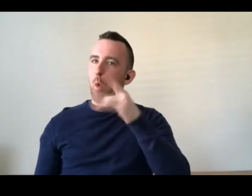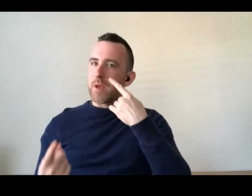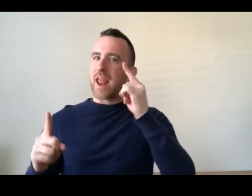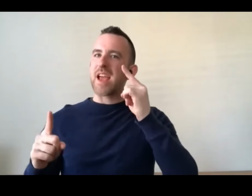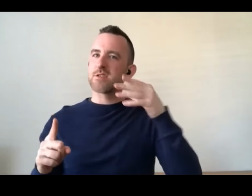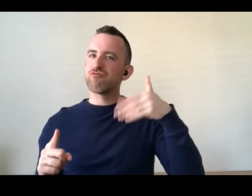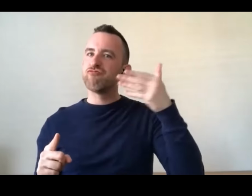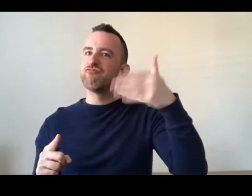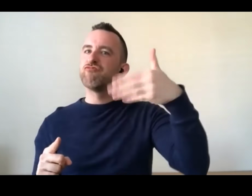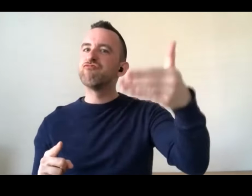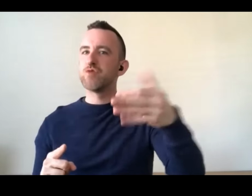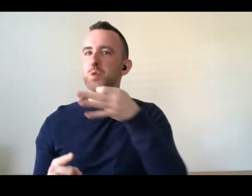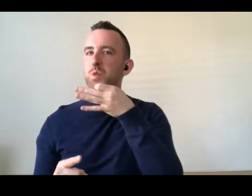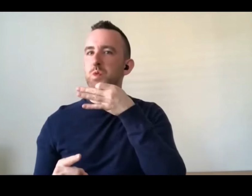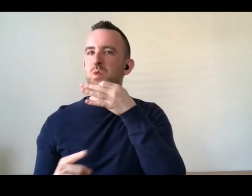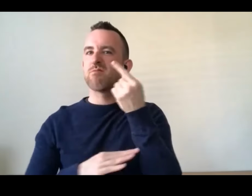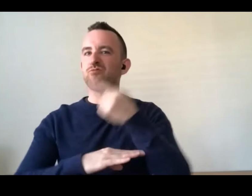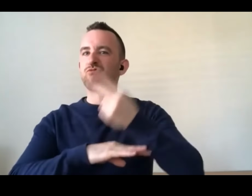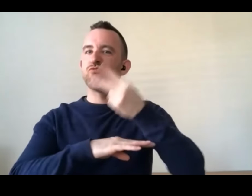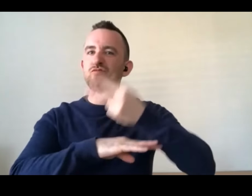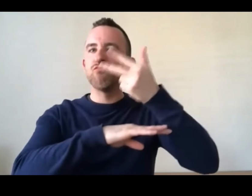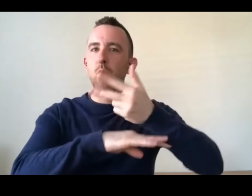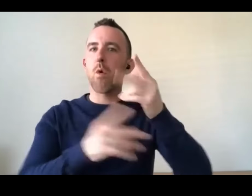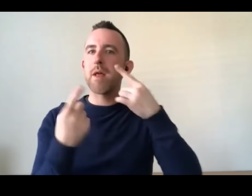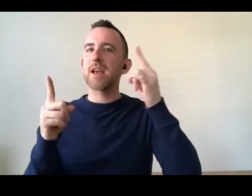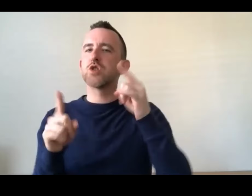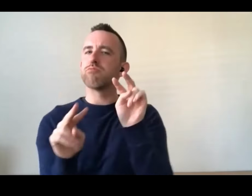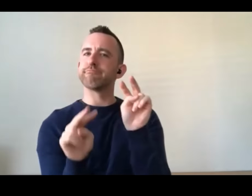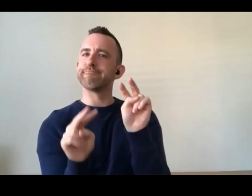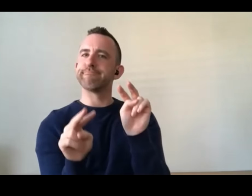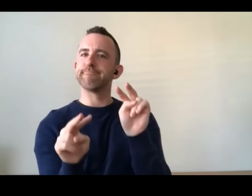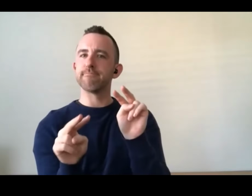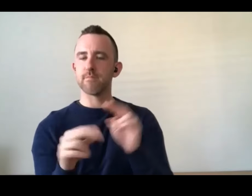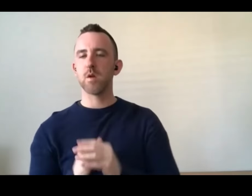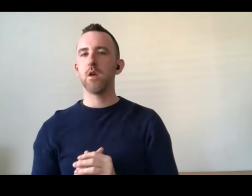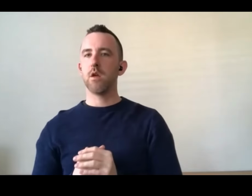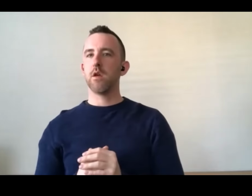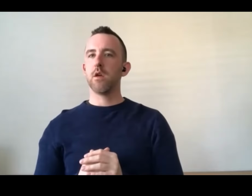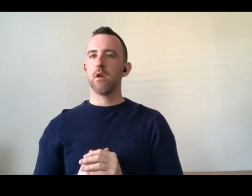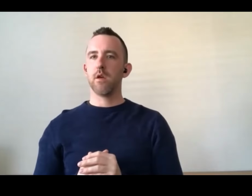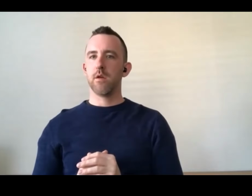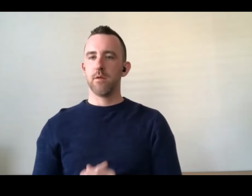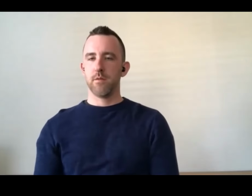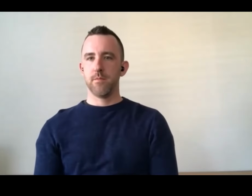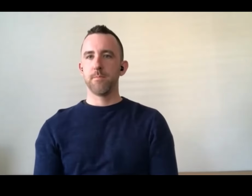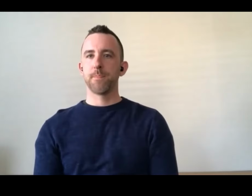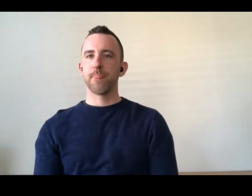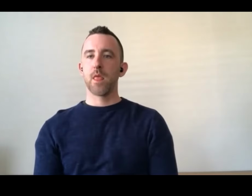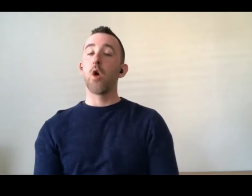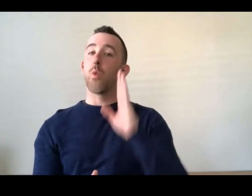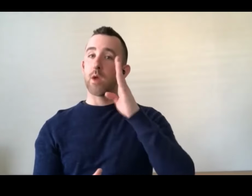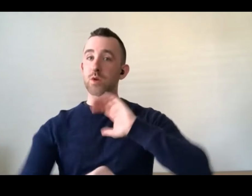couple of days. So if there's stay tuned for that. But we'll put up a schedule of